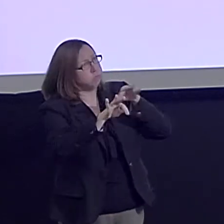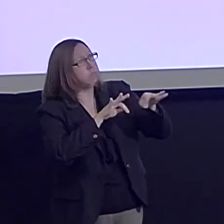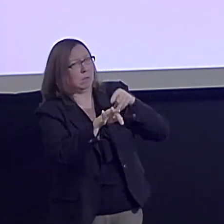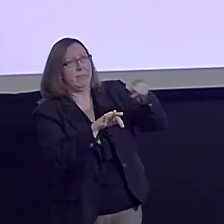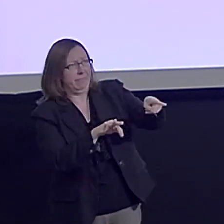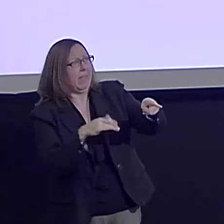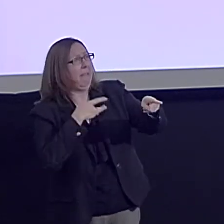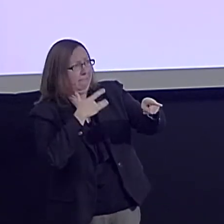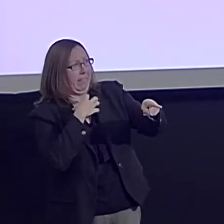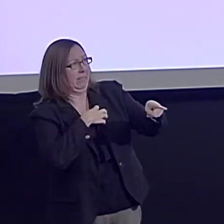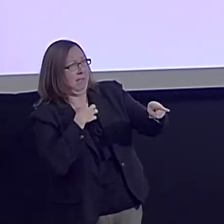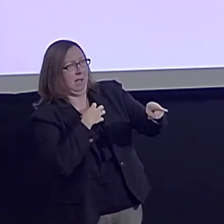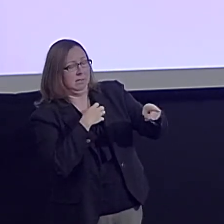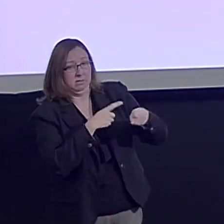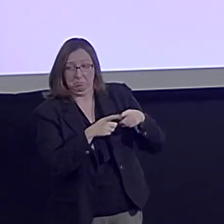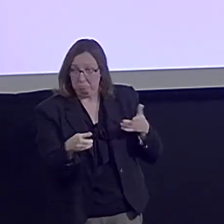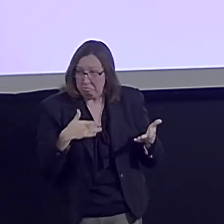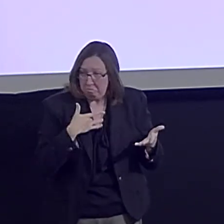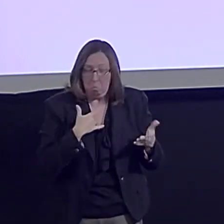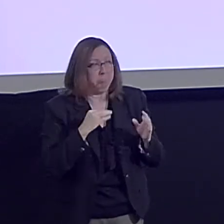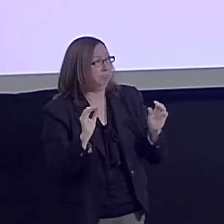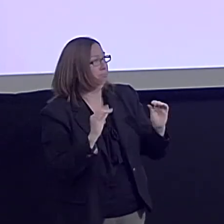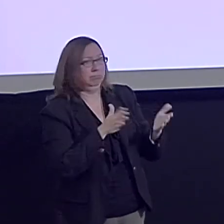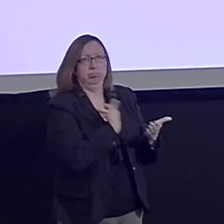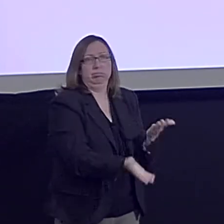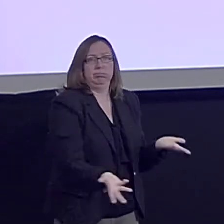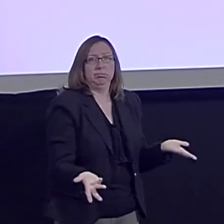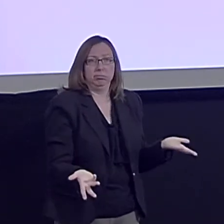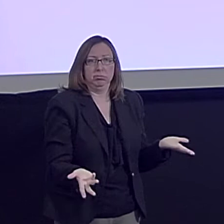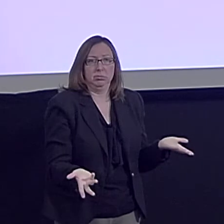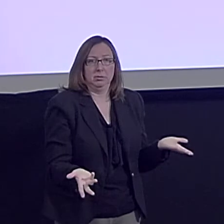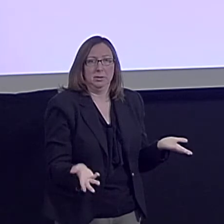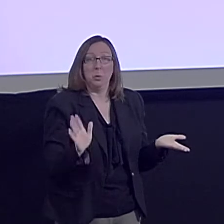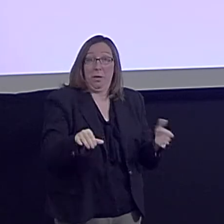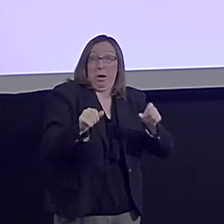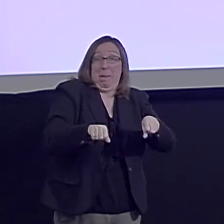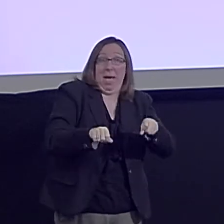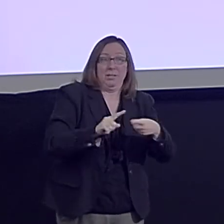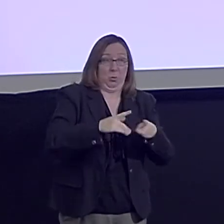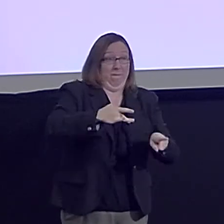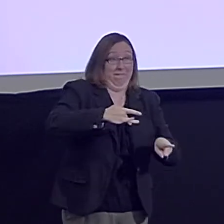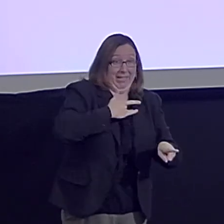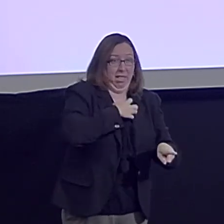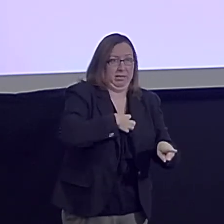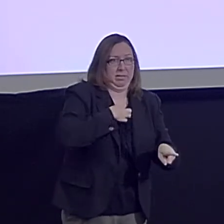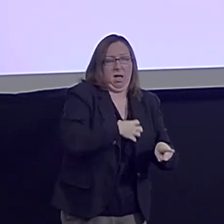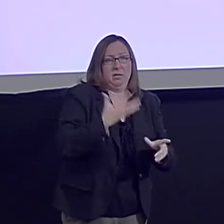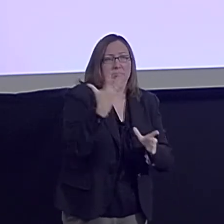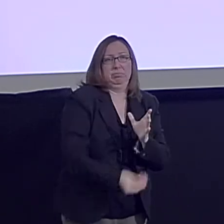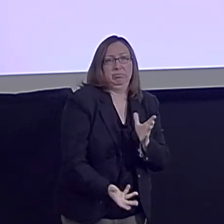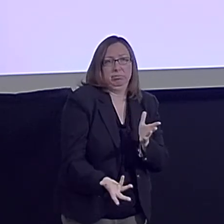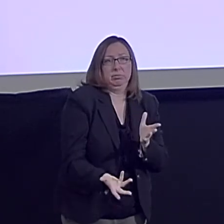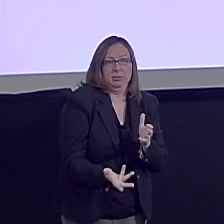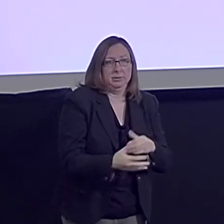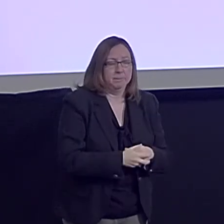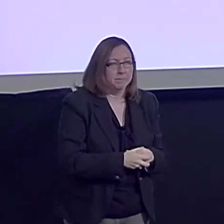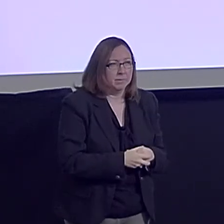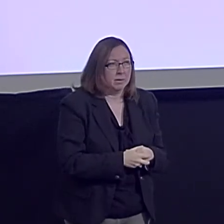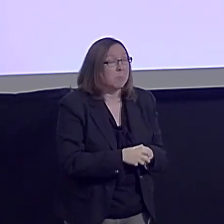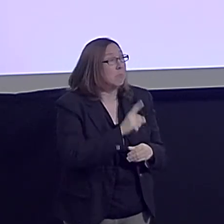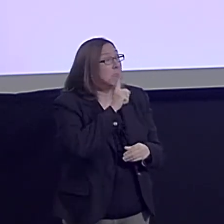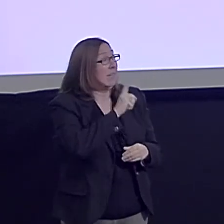to distinguish what is pleasant and lost. But the point here, it's more important, have a lot of political